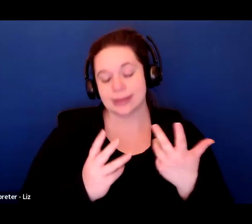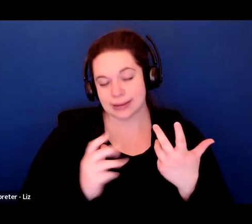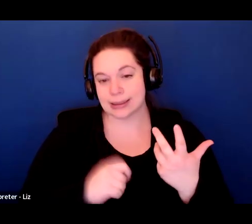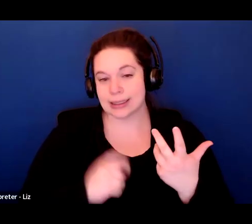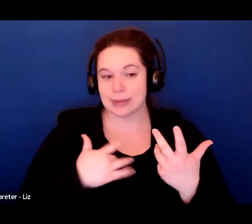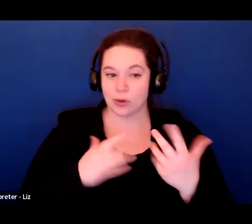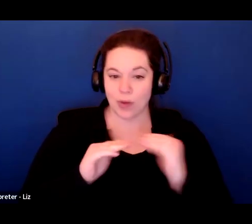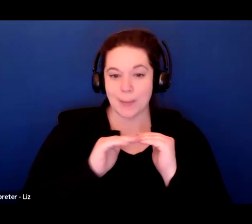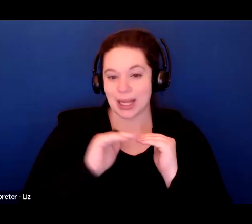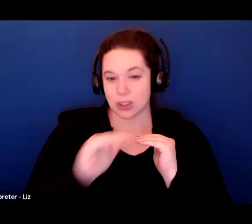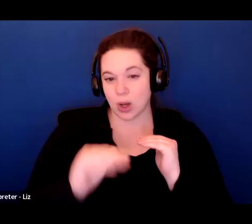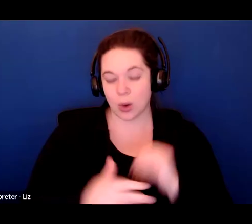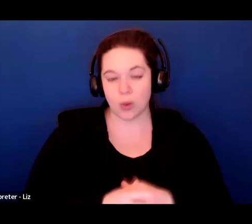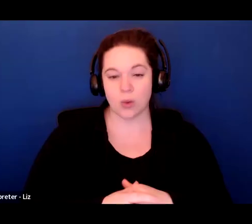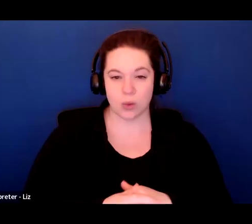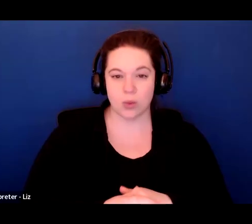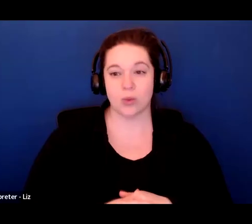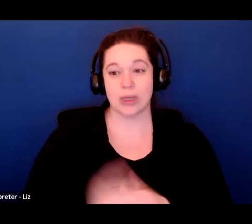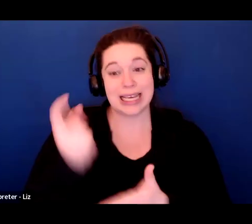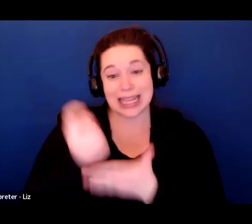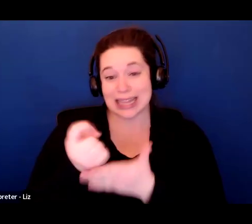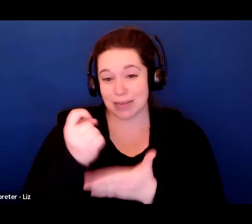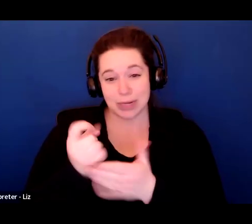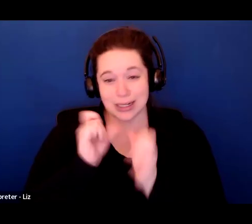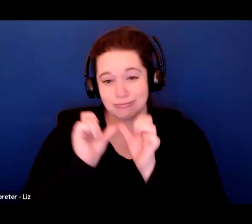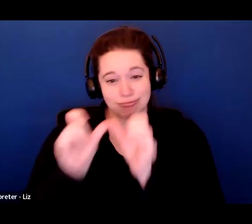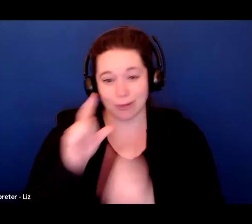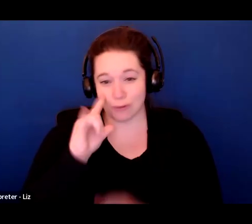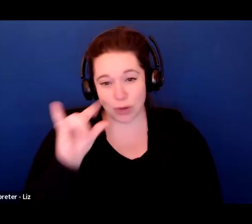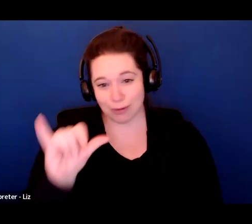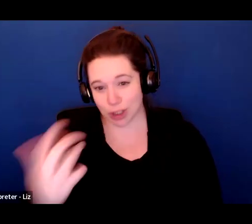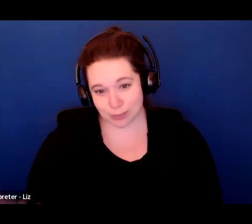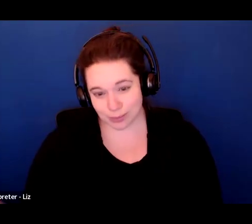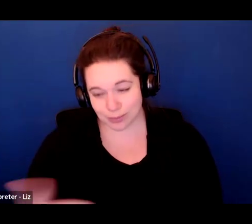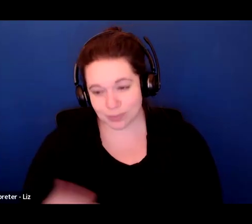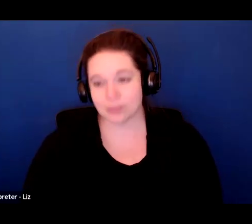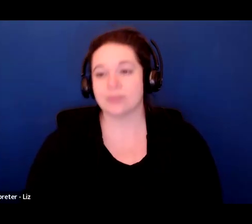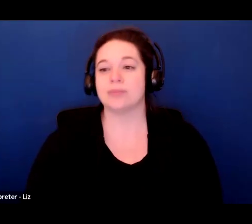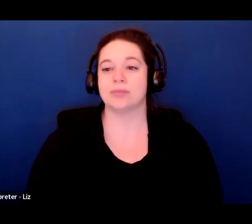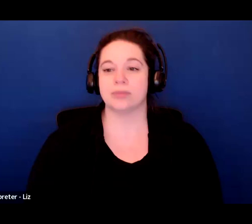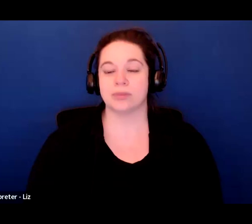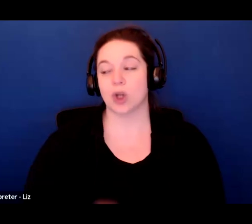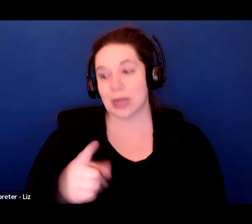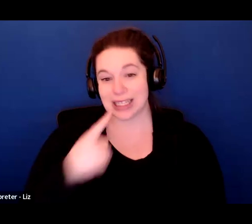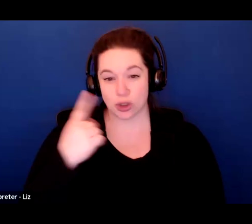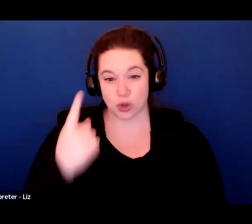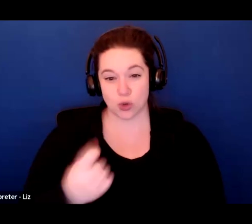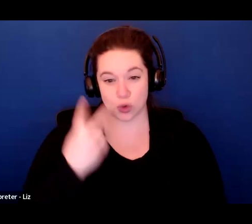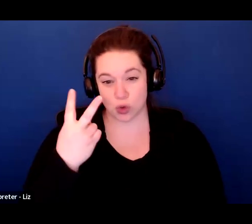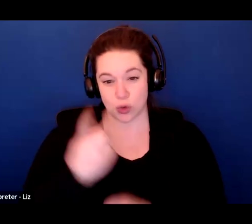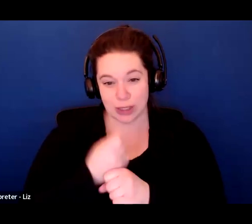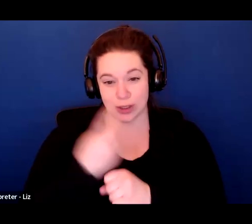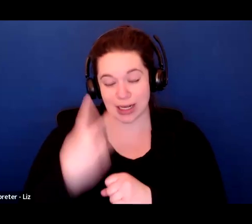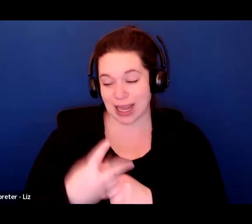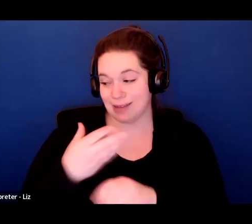plateau, and therapy does not go on forever, and so they're 2.5 years out. But you can